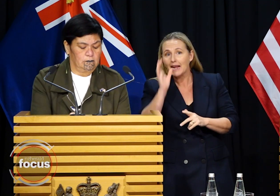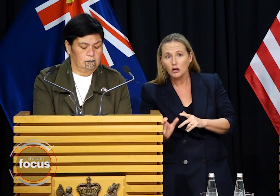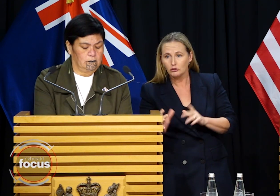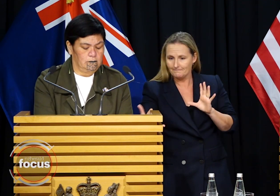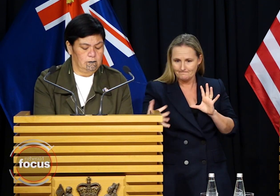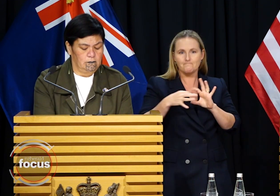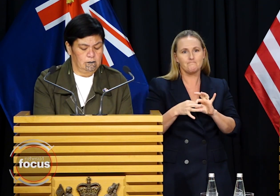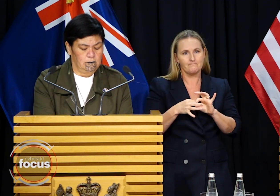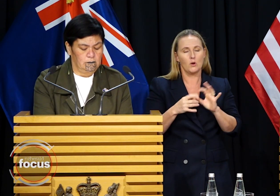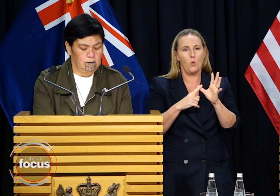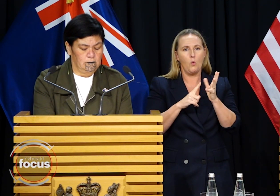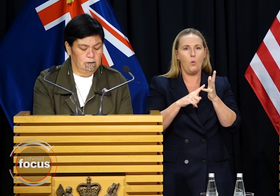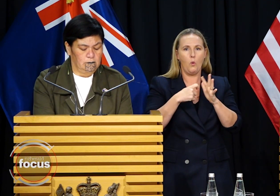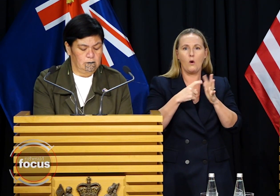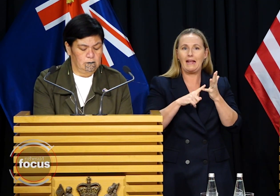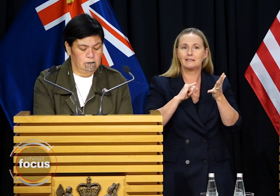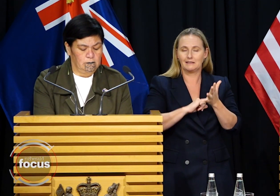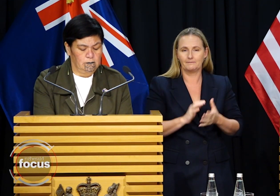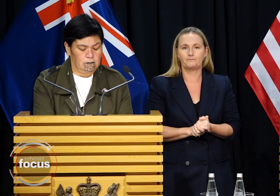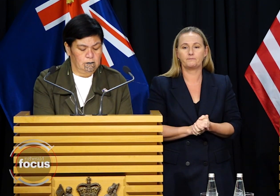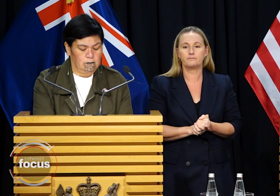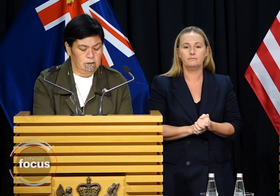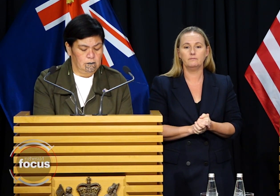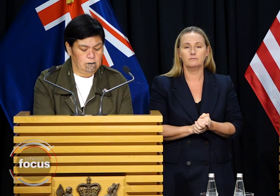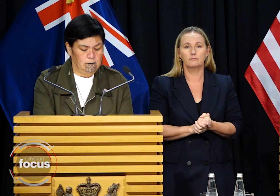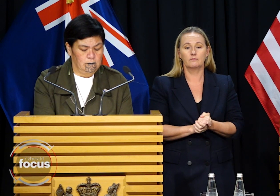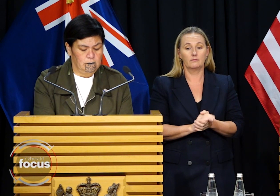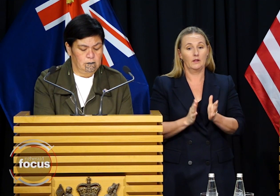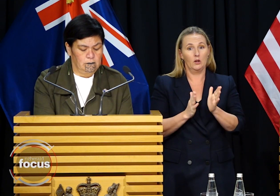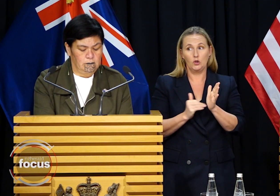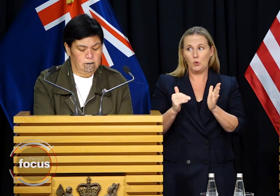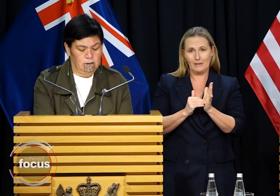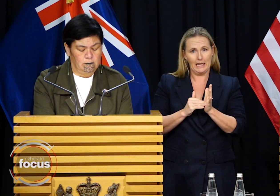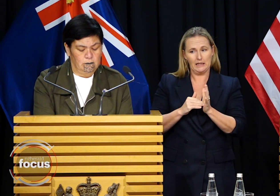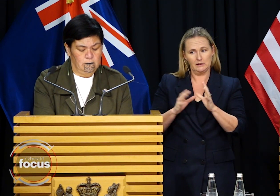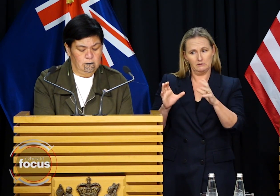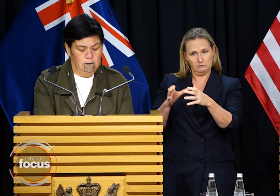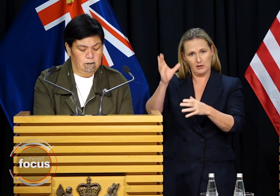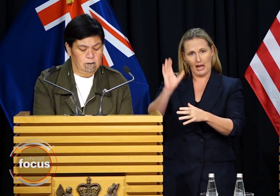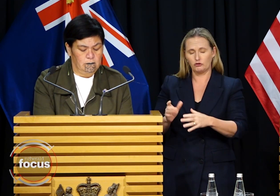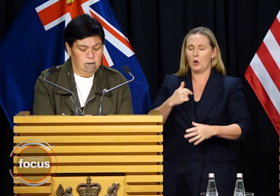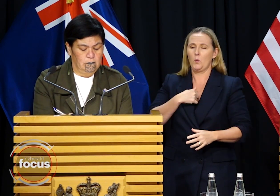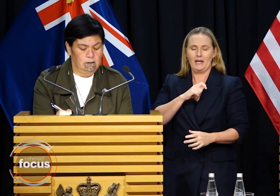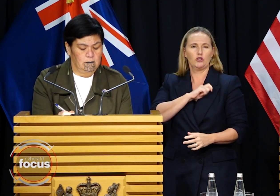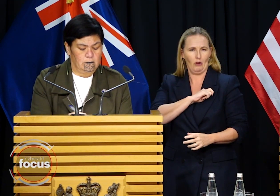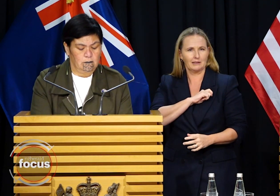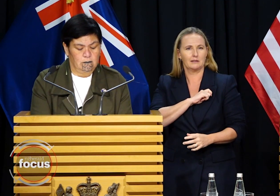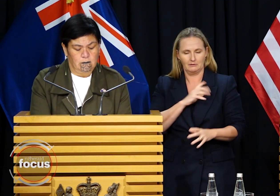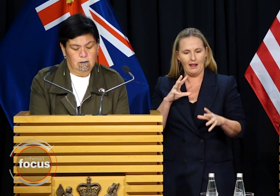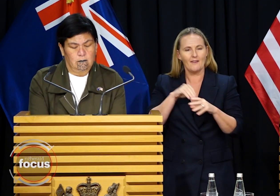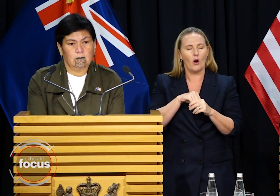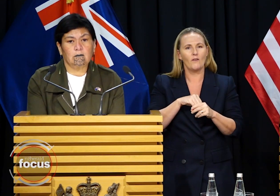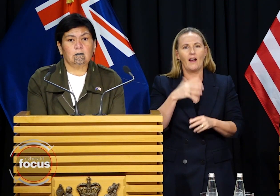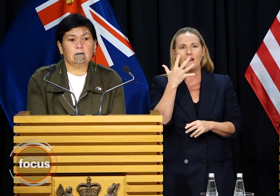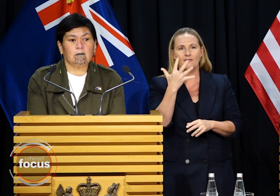see appropriate going forward. New Zealand is a deeply trusted partner, obviously a Five Eyes member. We've